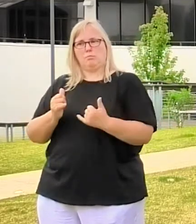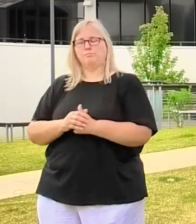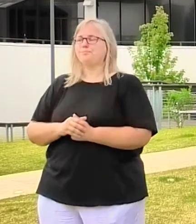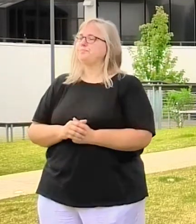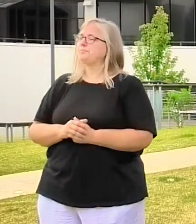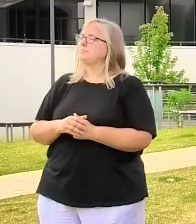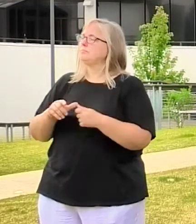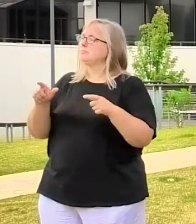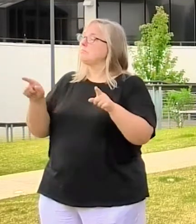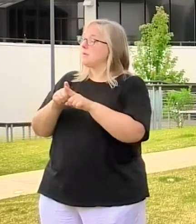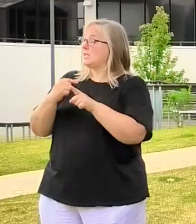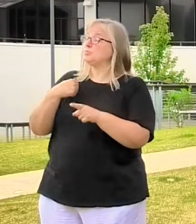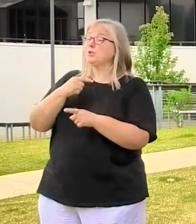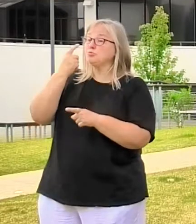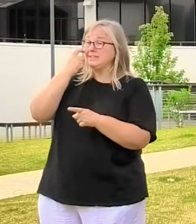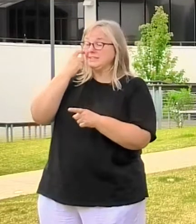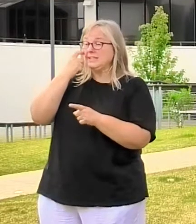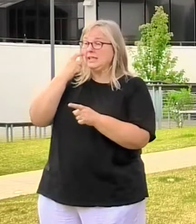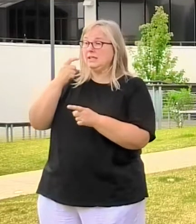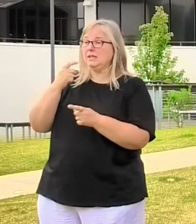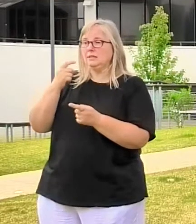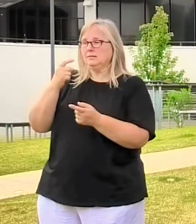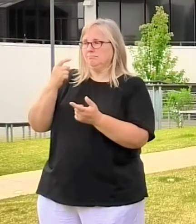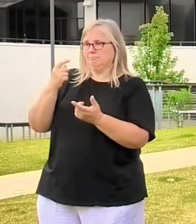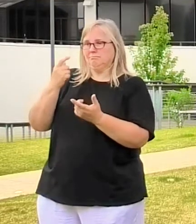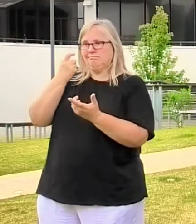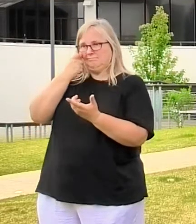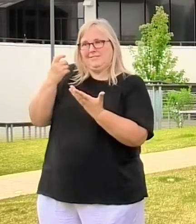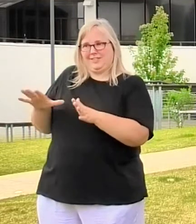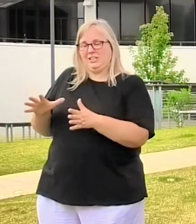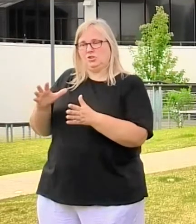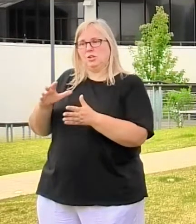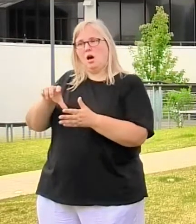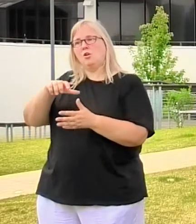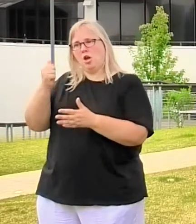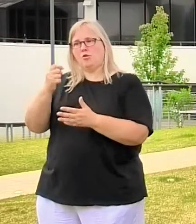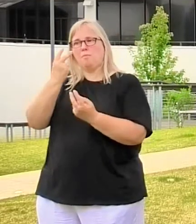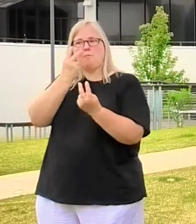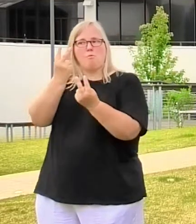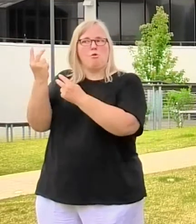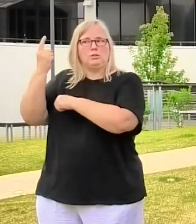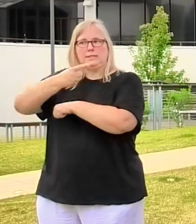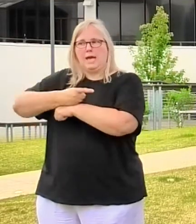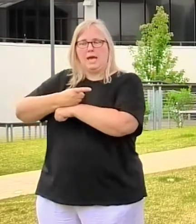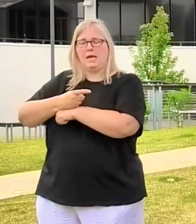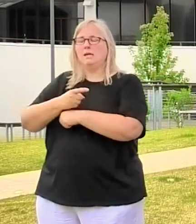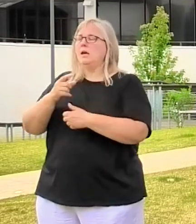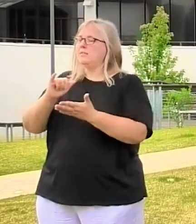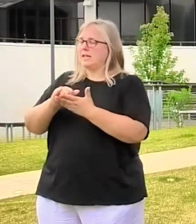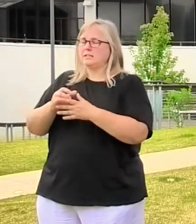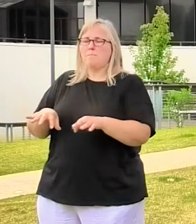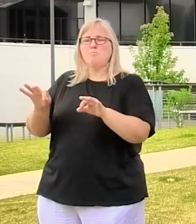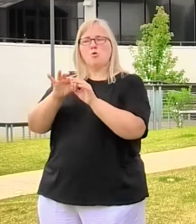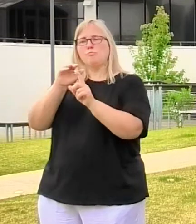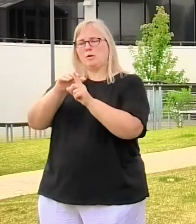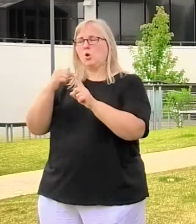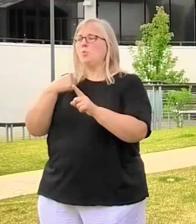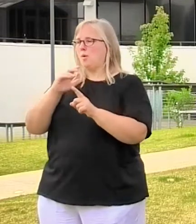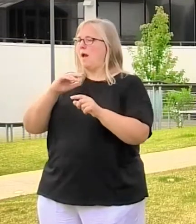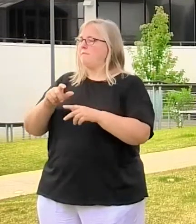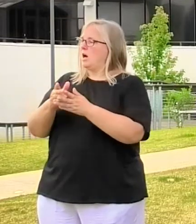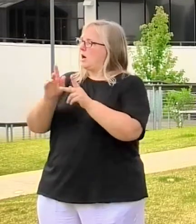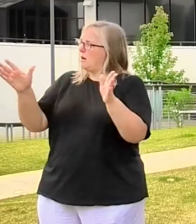recently marked another Memorial Day, it's a vital reminder that we will have public space for